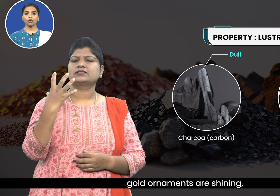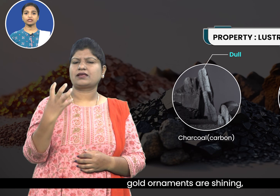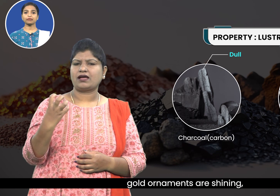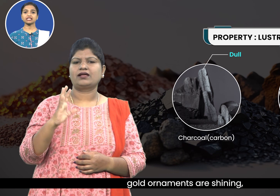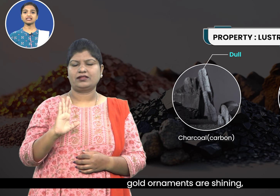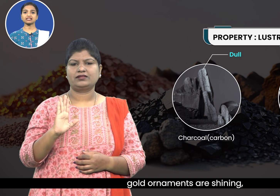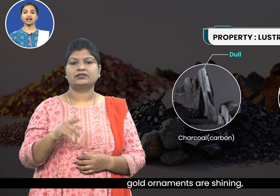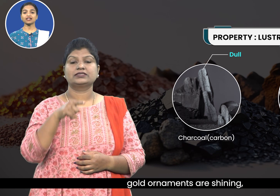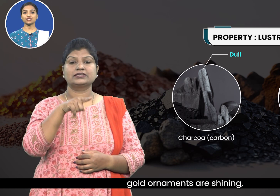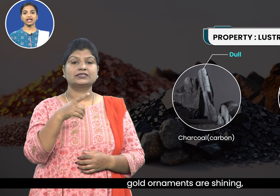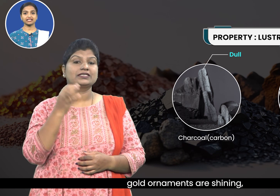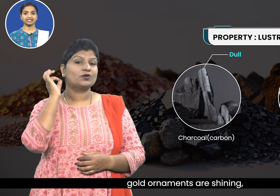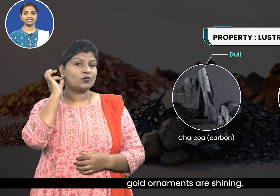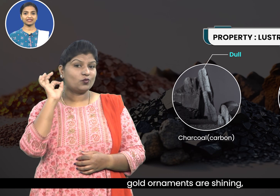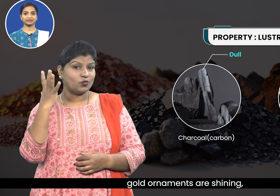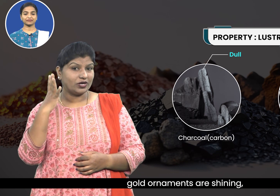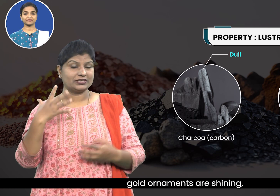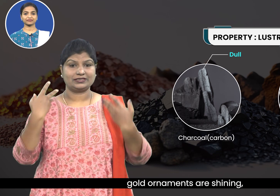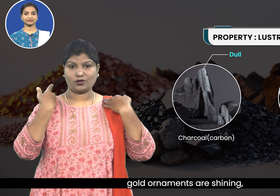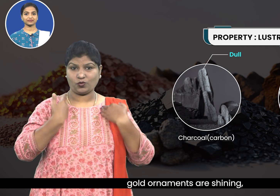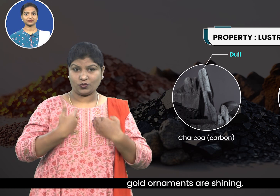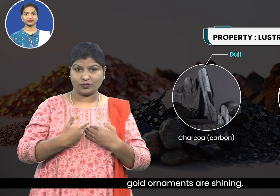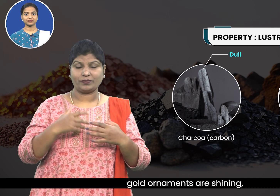Gold ornaments are shining.